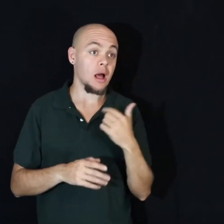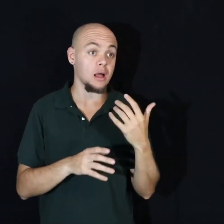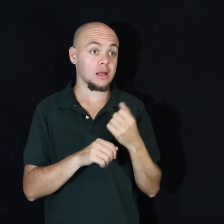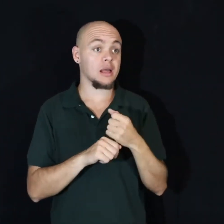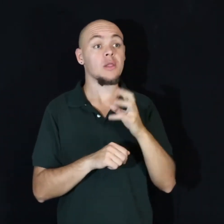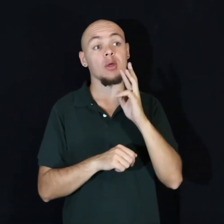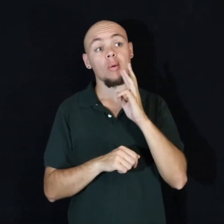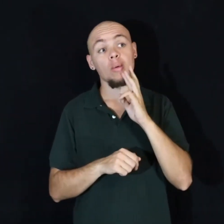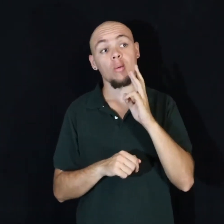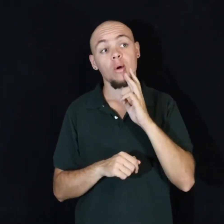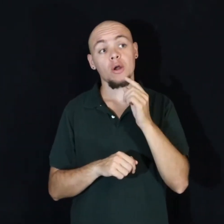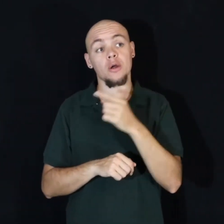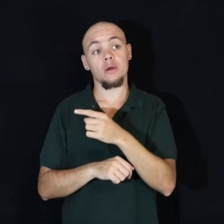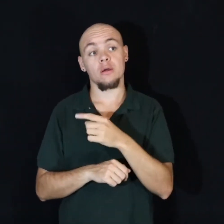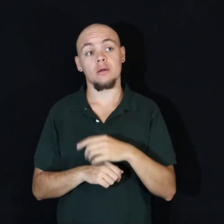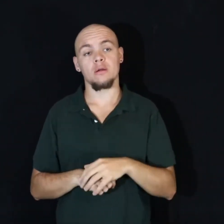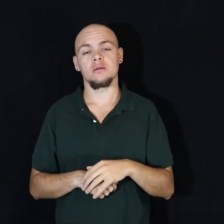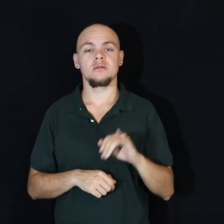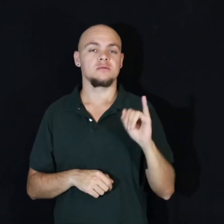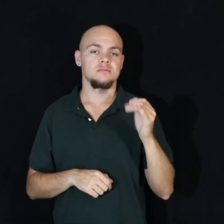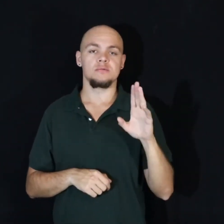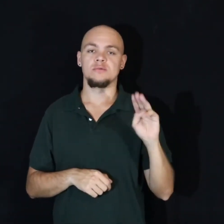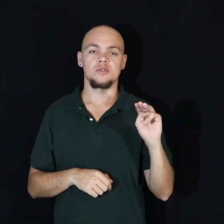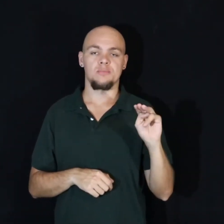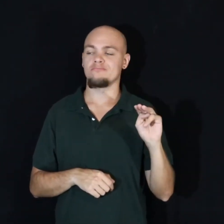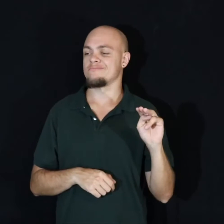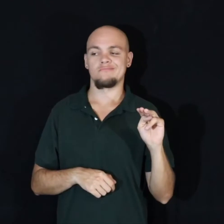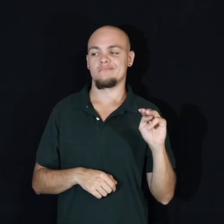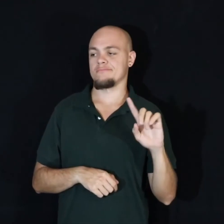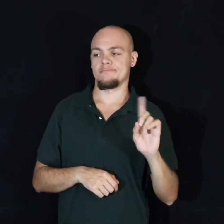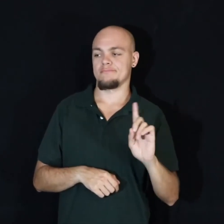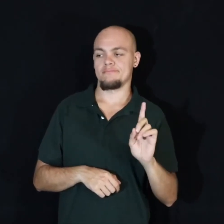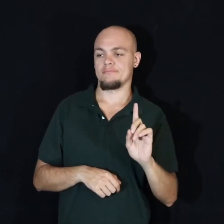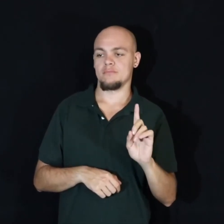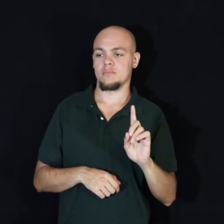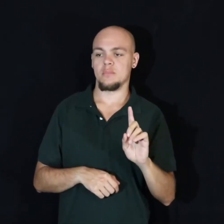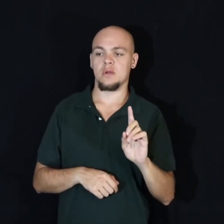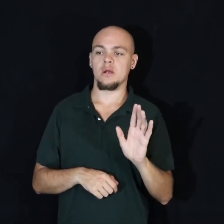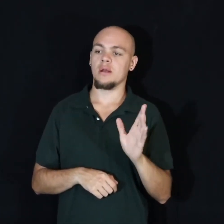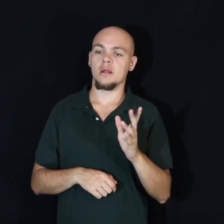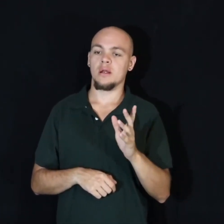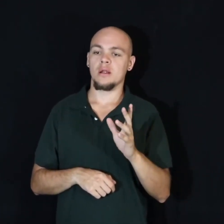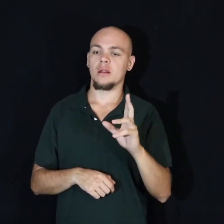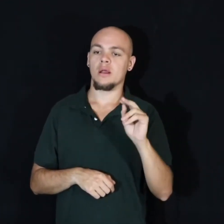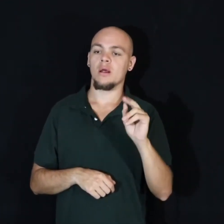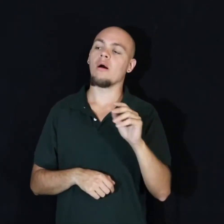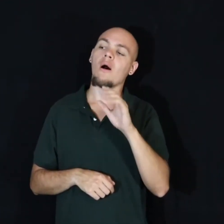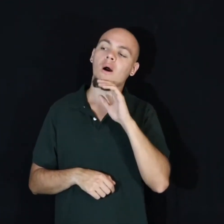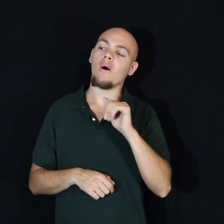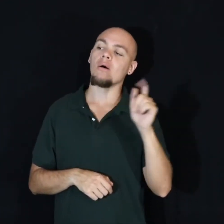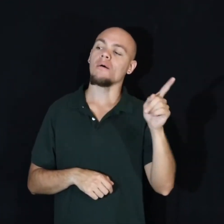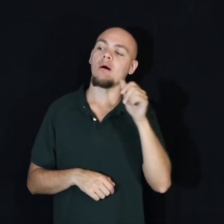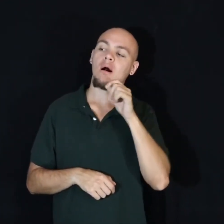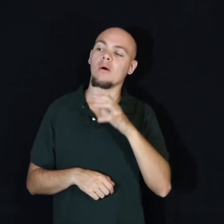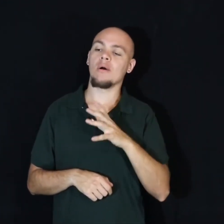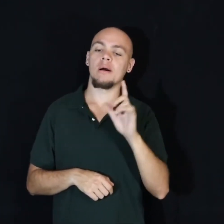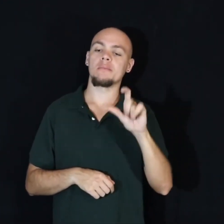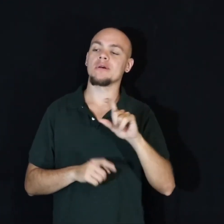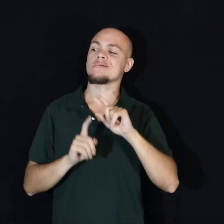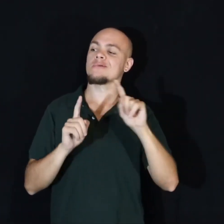some." Jim shook his head and said, "Can't, Mars Tom. Old missus, she told me I gotta go and get this water and